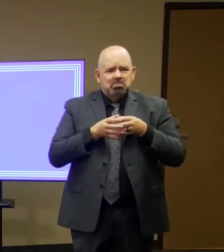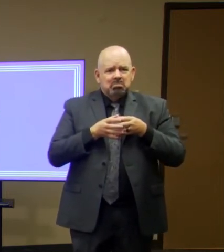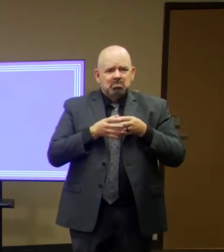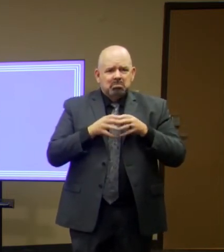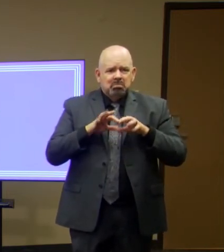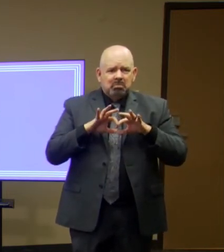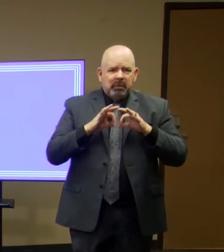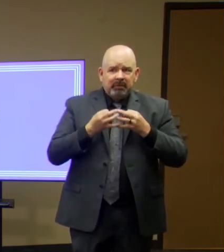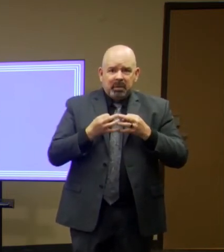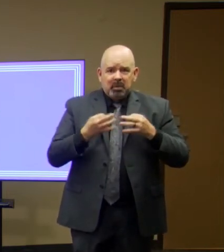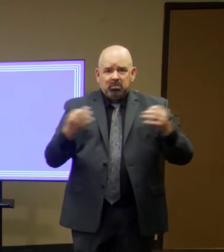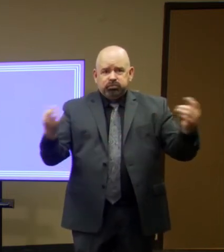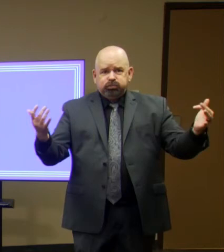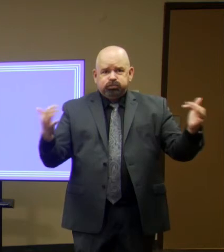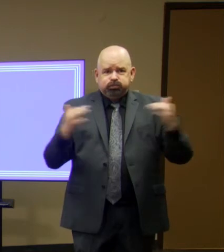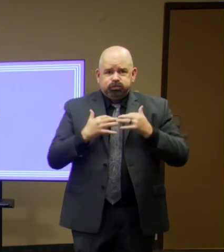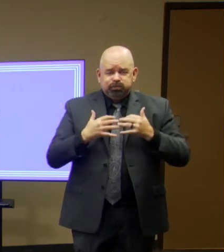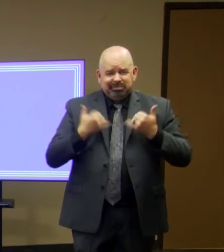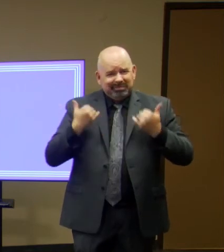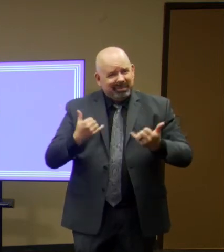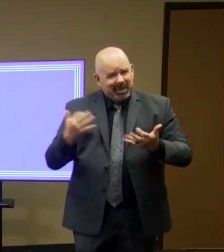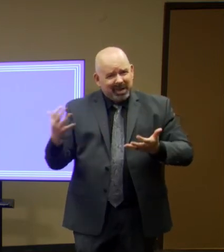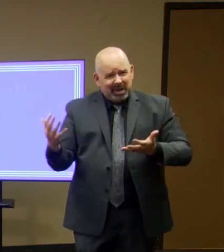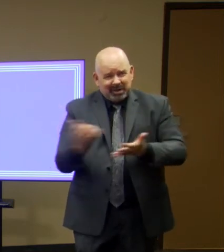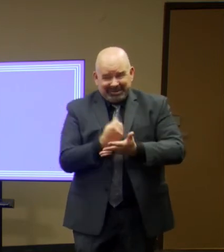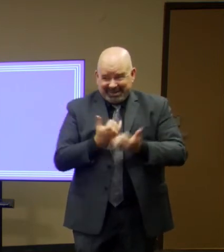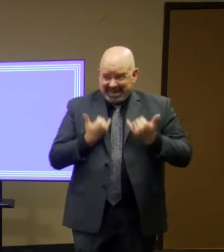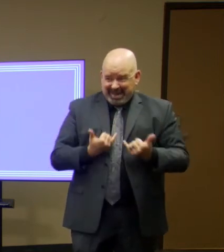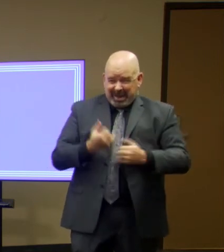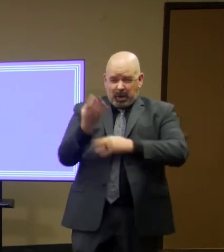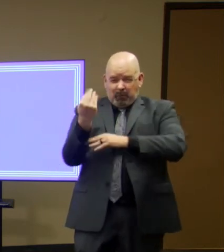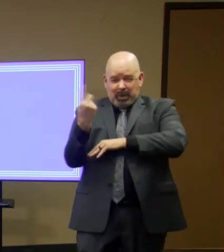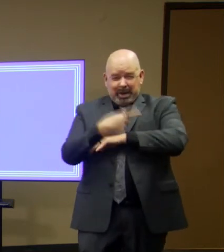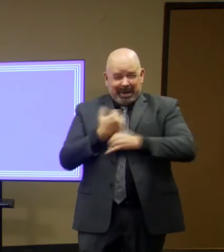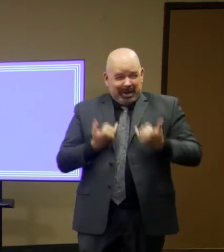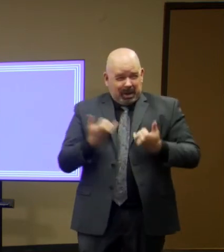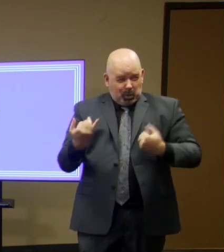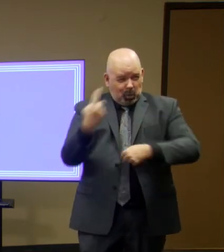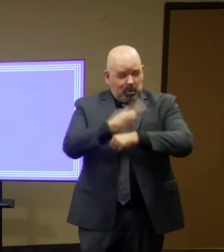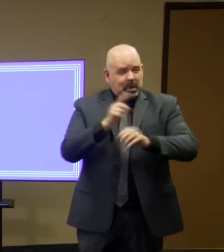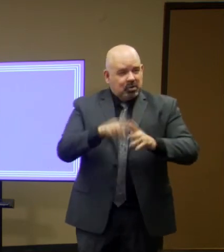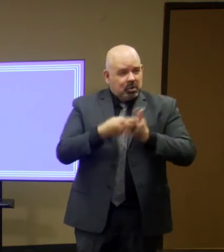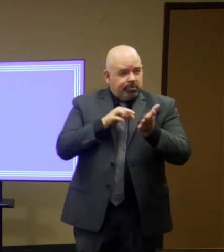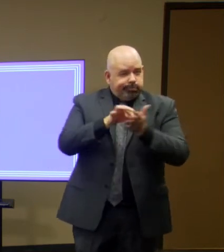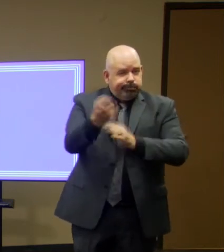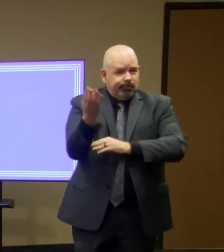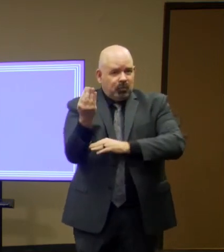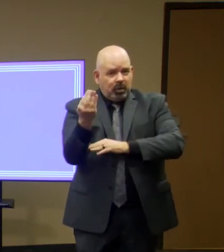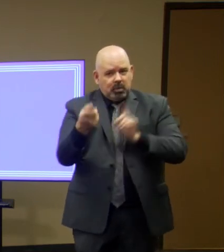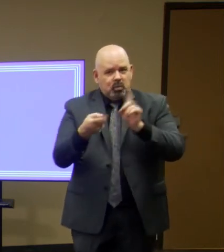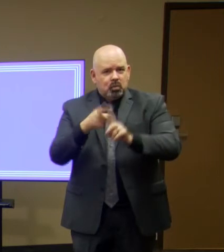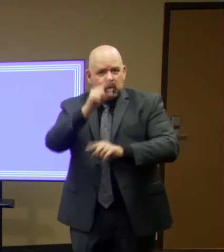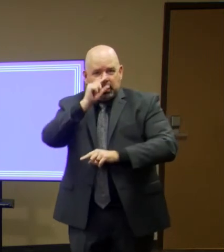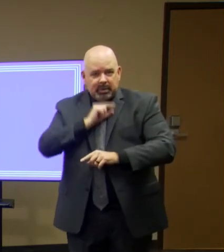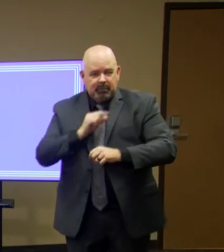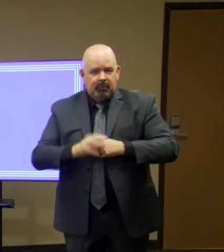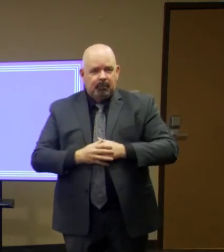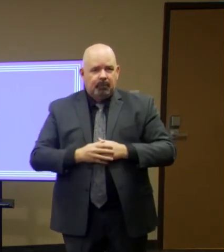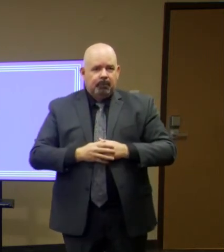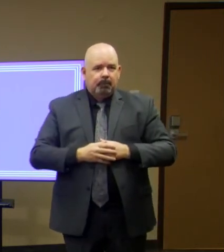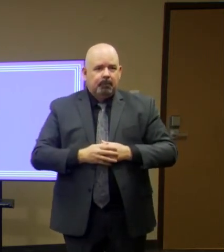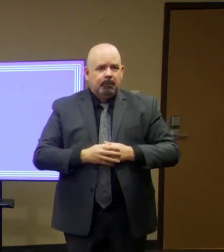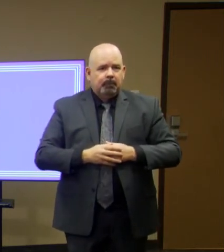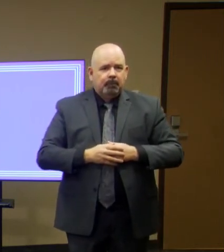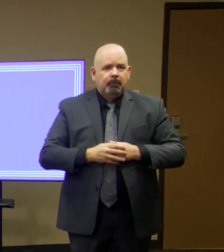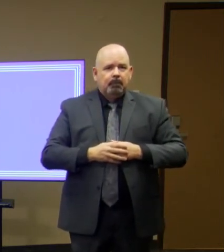you would start that. But our doctors are strongly recommending, unanimously recommending, and for that matter, so is the